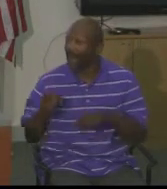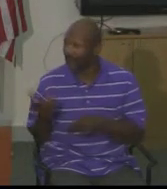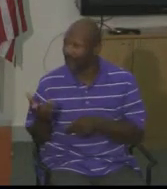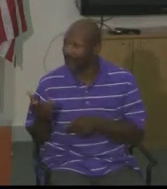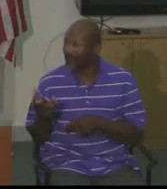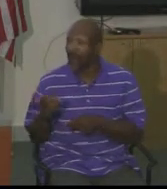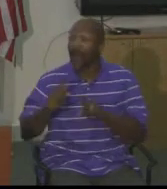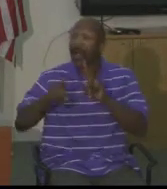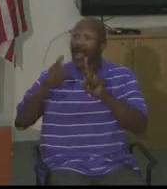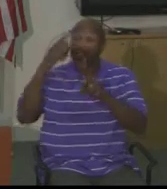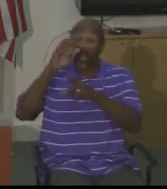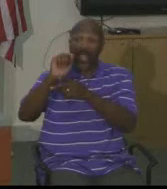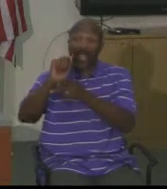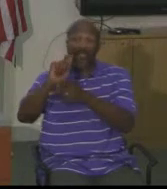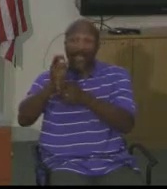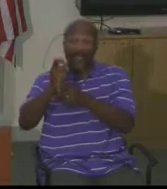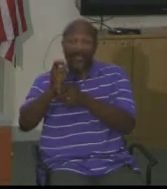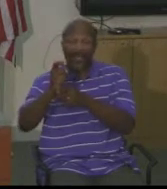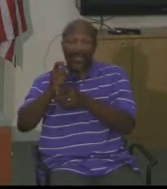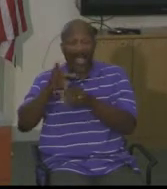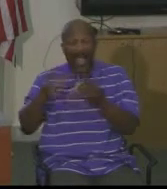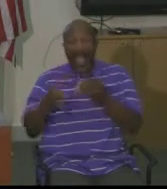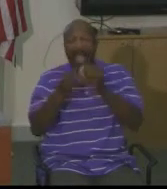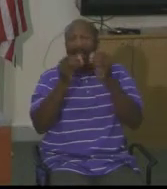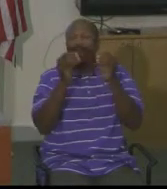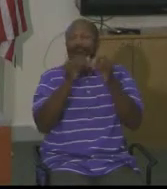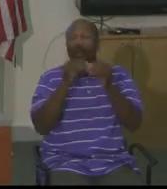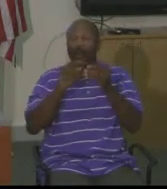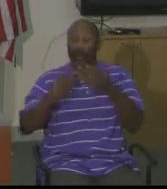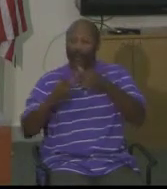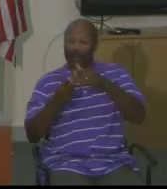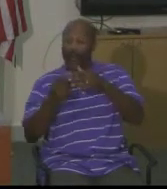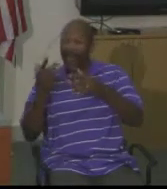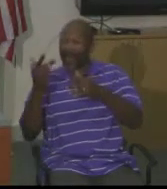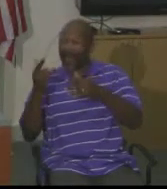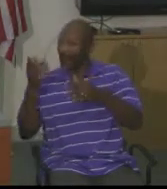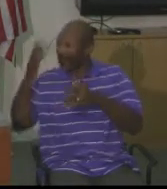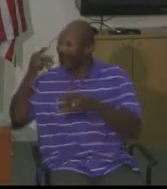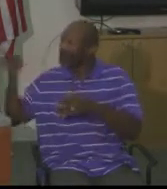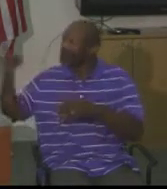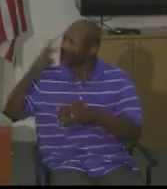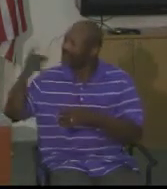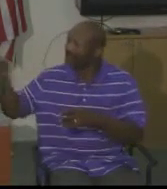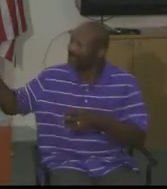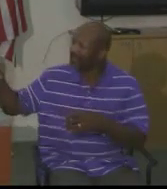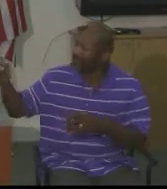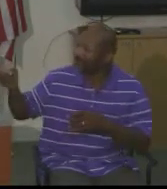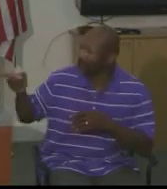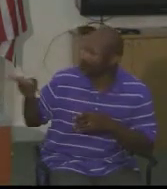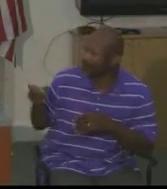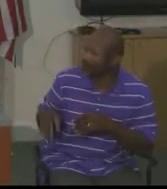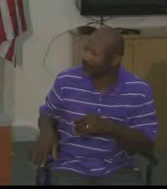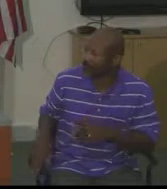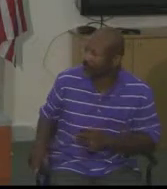Now for the ATX, you're going to want to put extra screws in. As you can tell, this scrap motherboard that I've